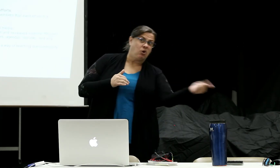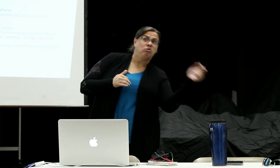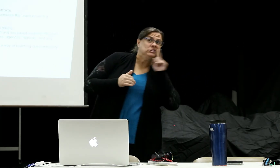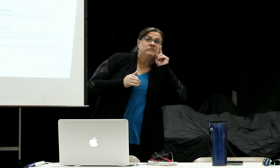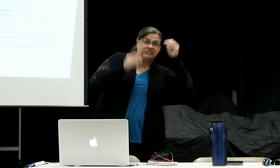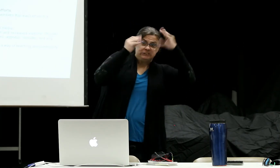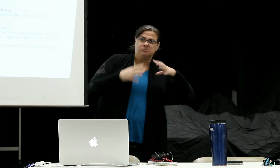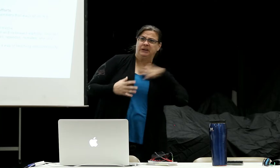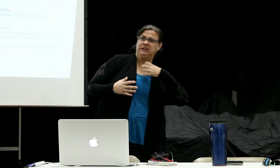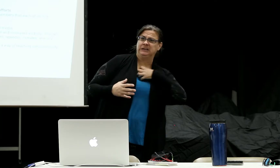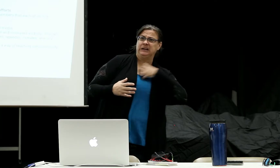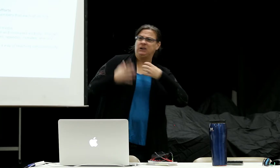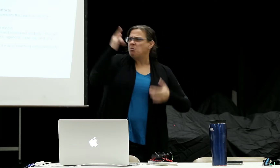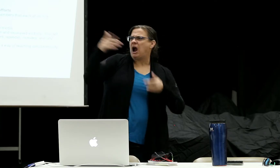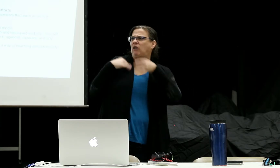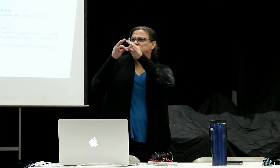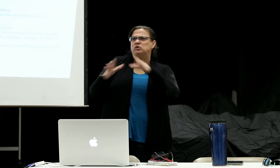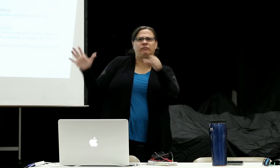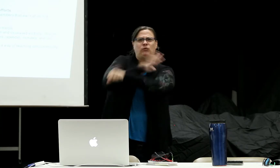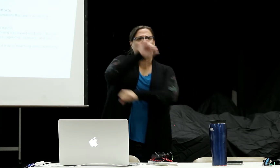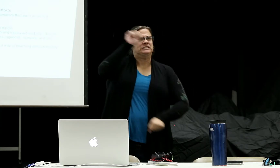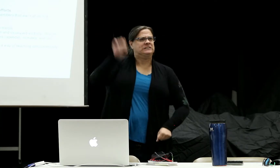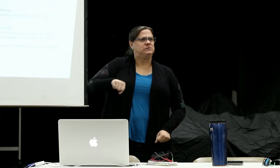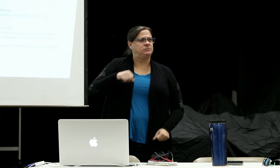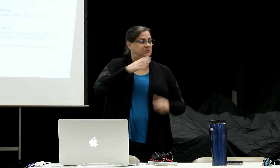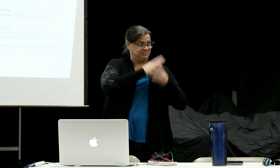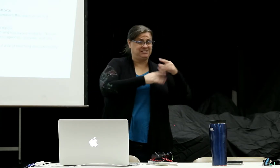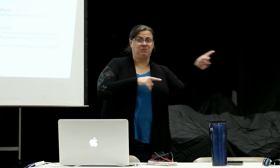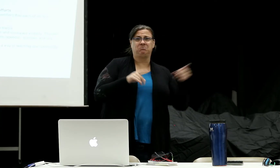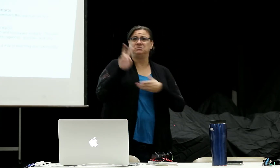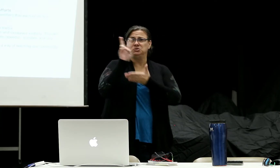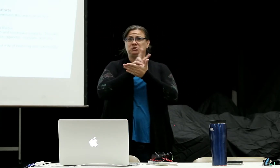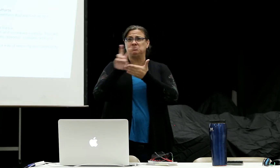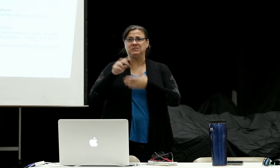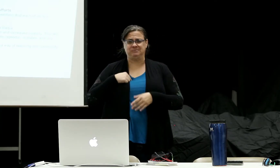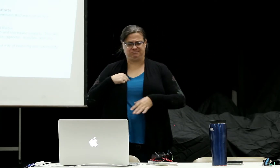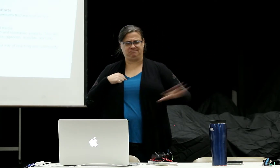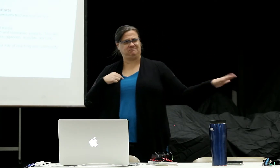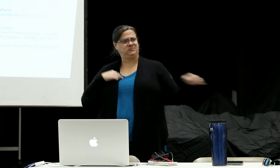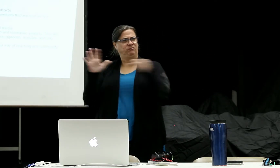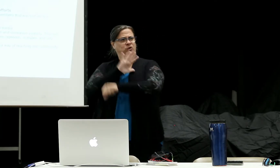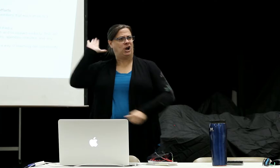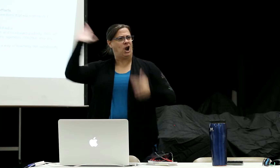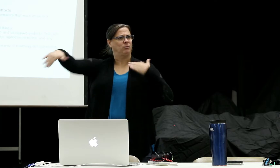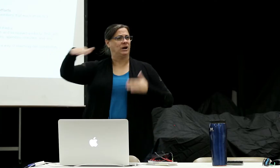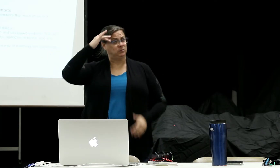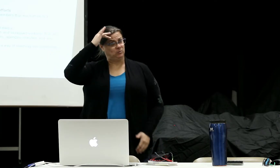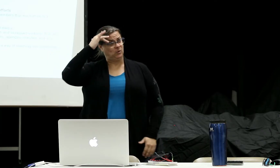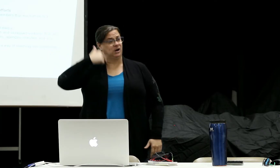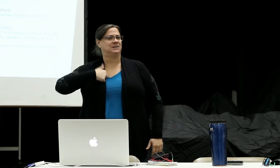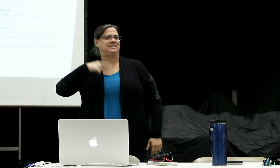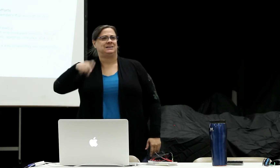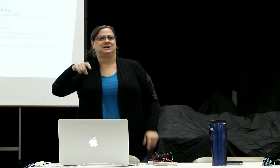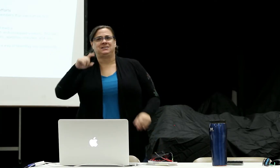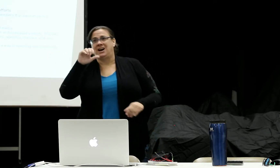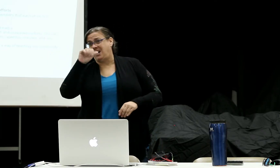an in-person interpreter sometimes, and they'll say, oh, well, other deaf are complaining, saying that, other interpreters are full for the whole, they're busy